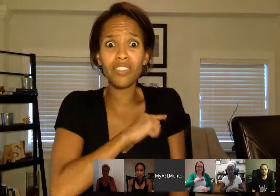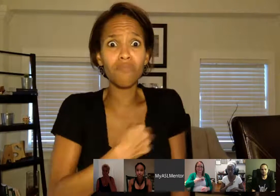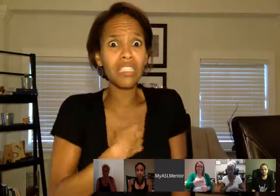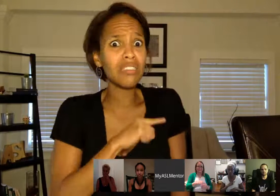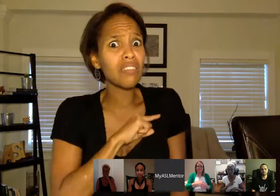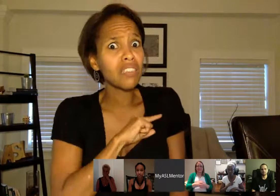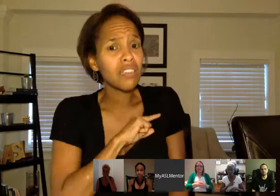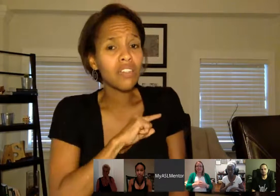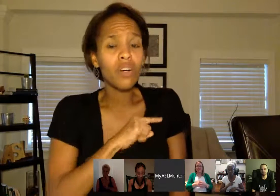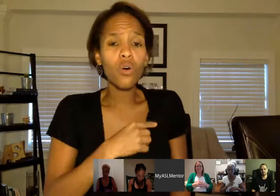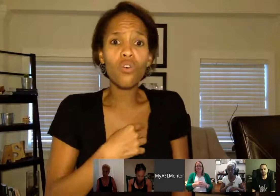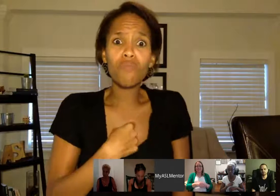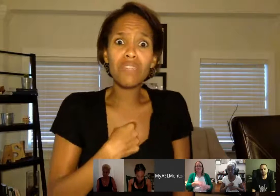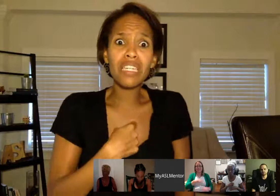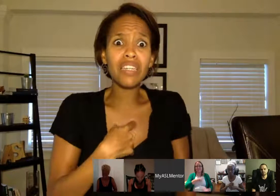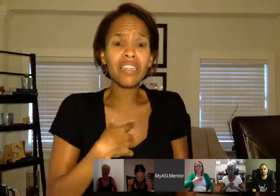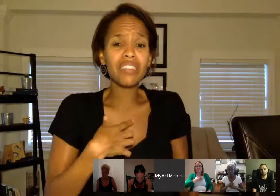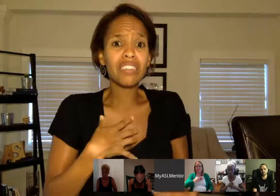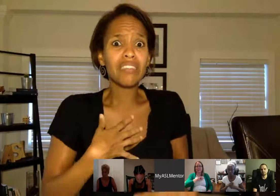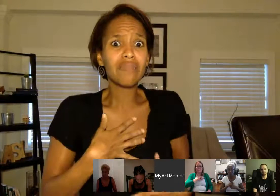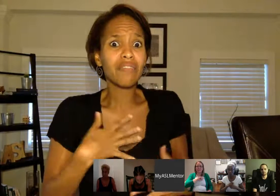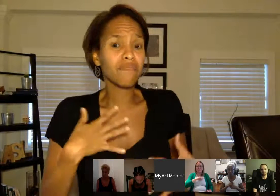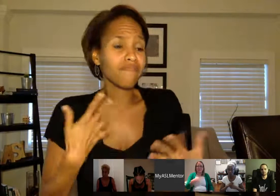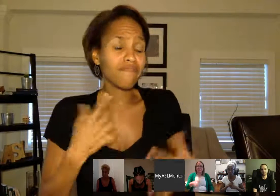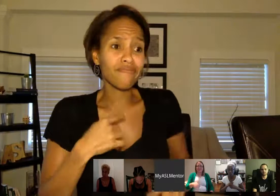what I do. Me, or me.